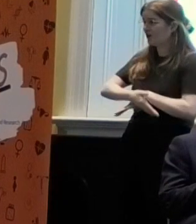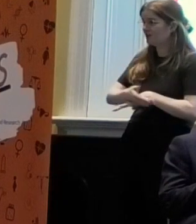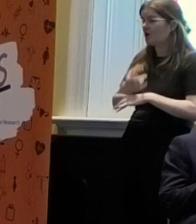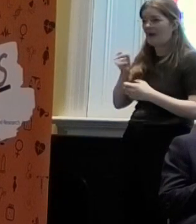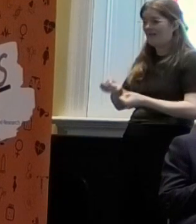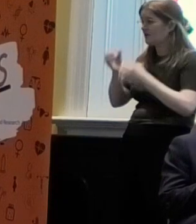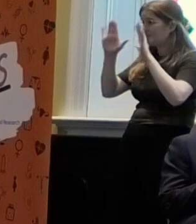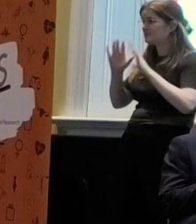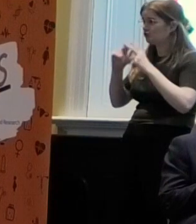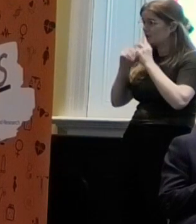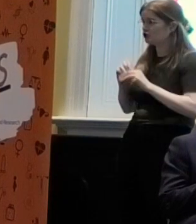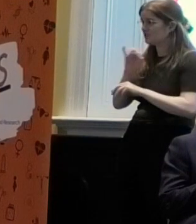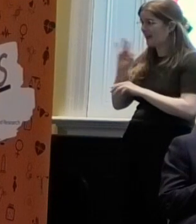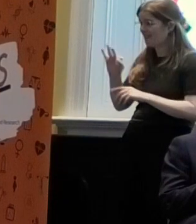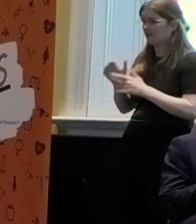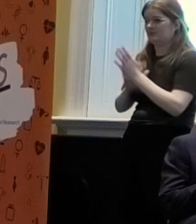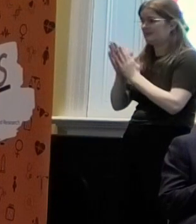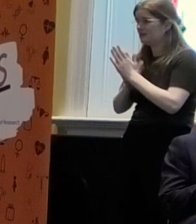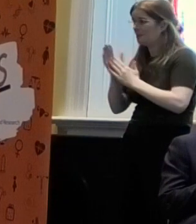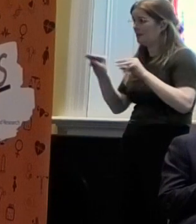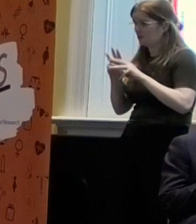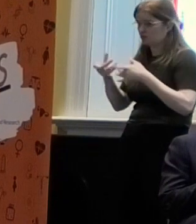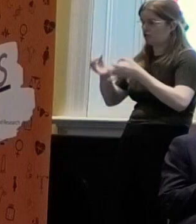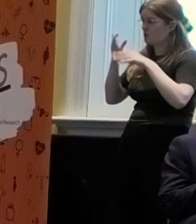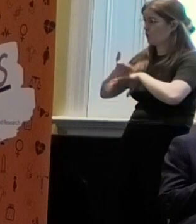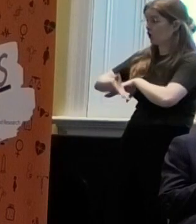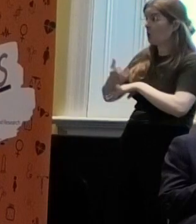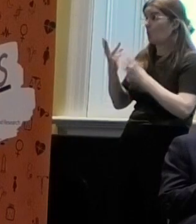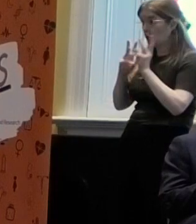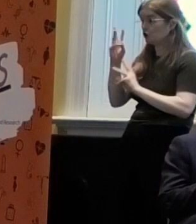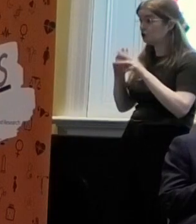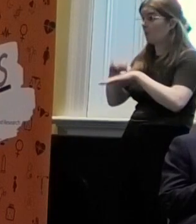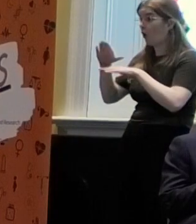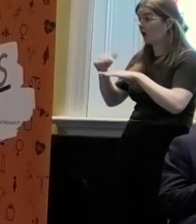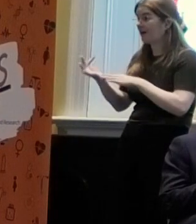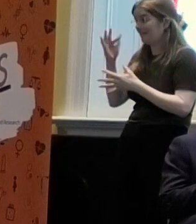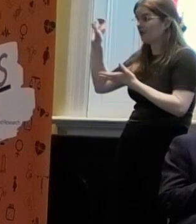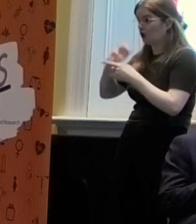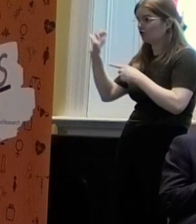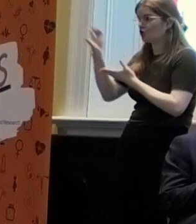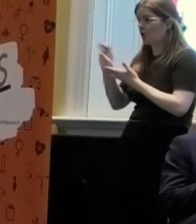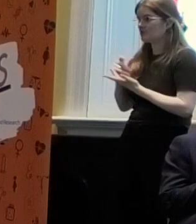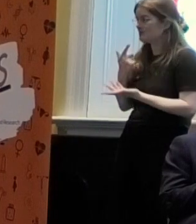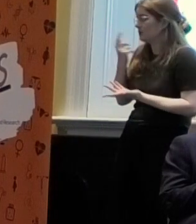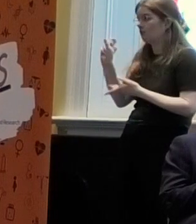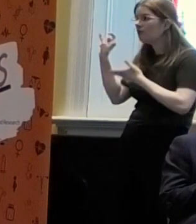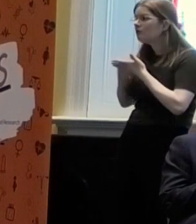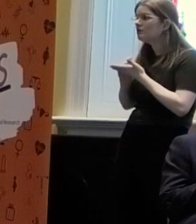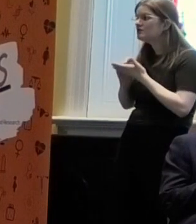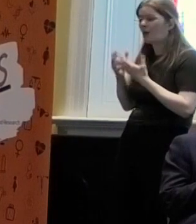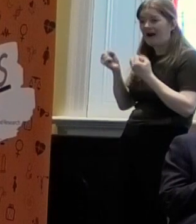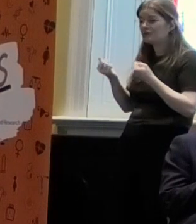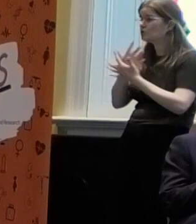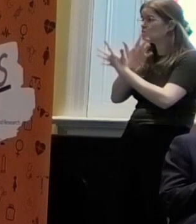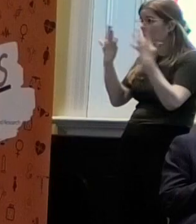fabulous researchers. We have really dynamic people who are doing great work, would do even more if they were resourced. And there is absolutely the